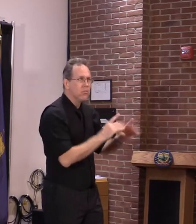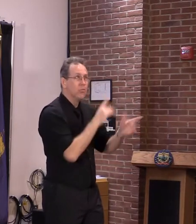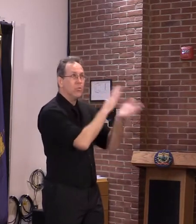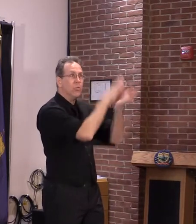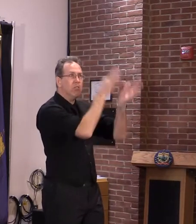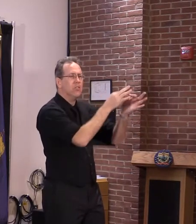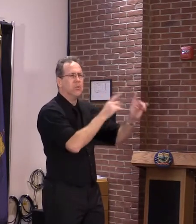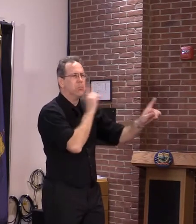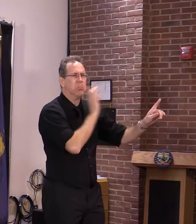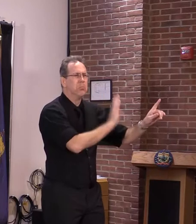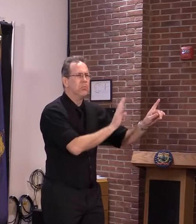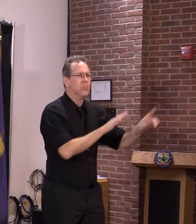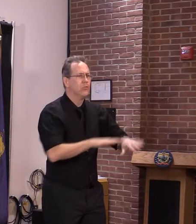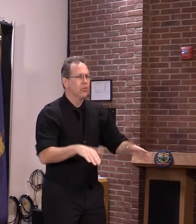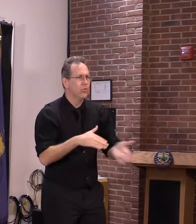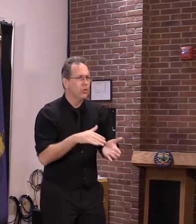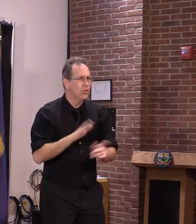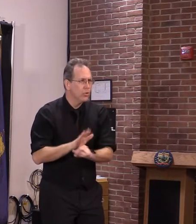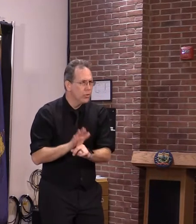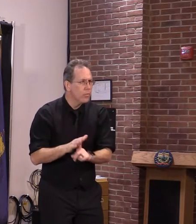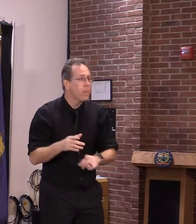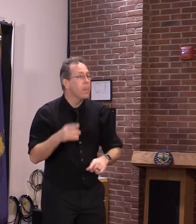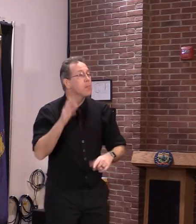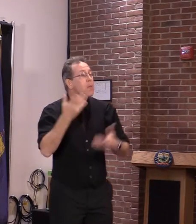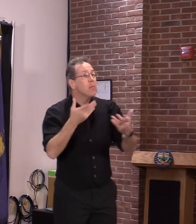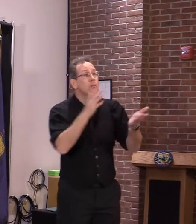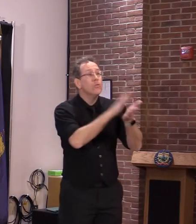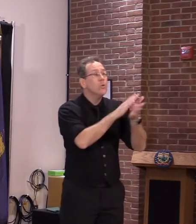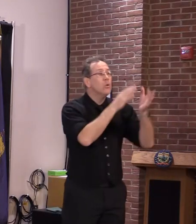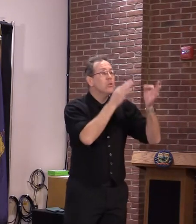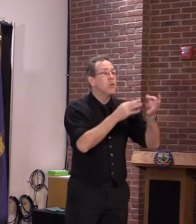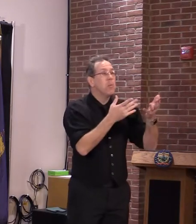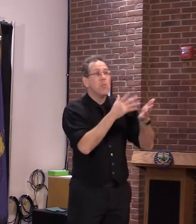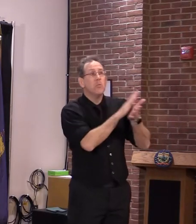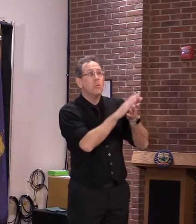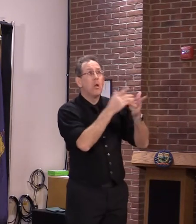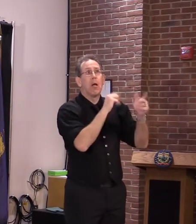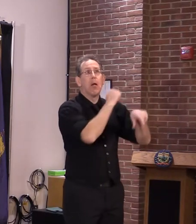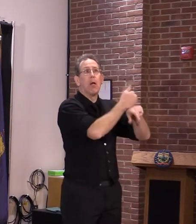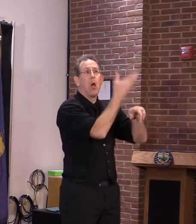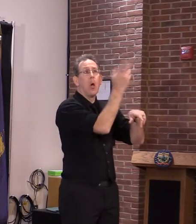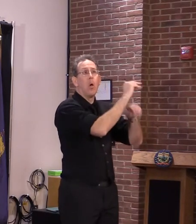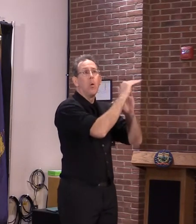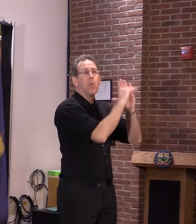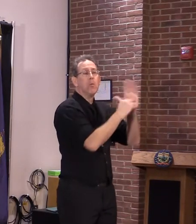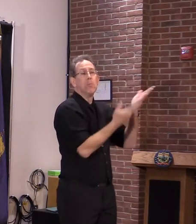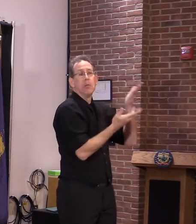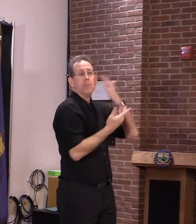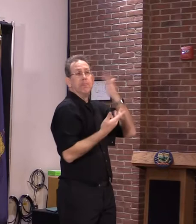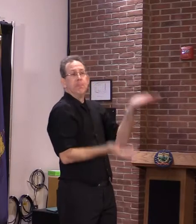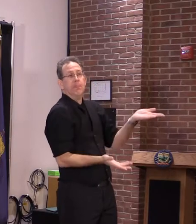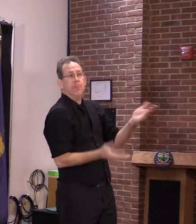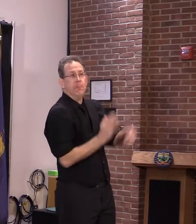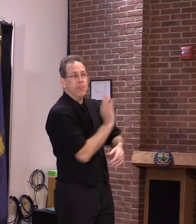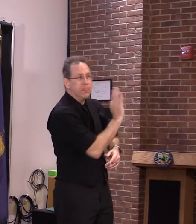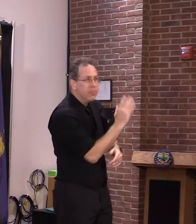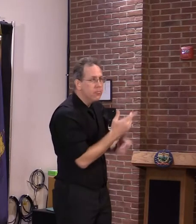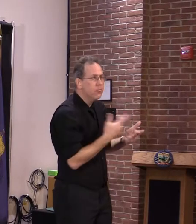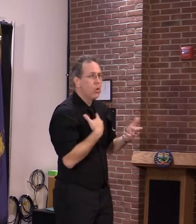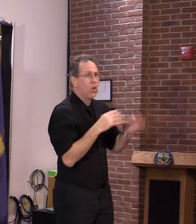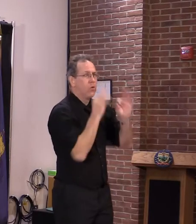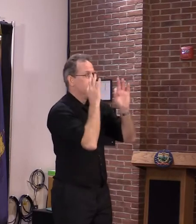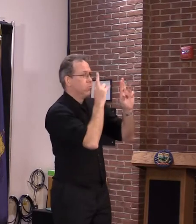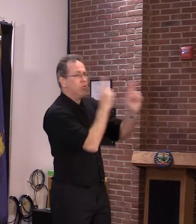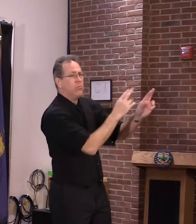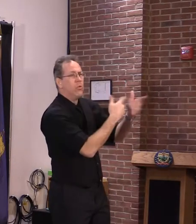the school may develop its own policy, I suppose, but they've been usually very respectful of the medical community